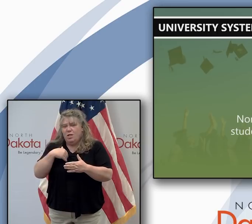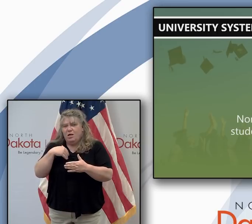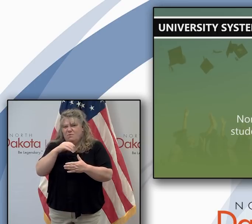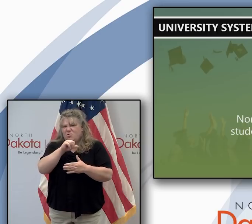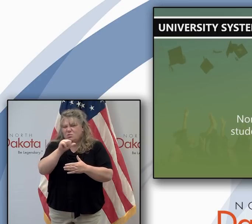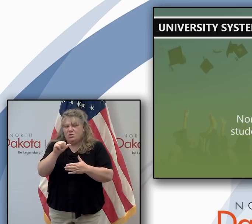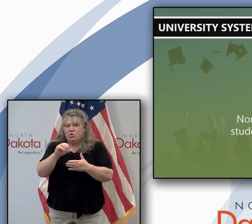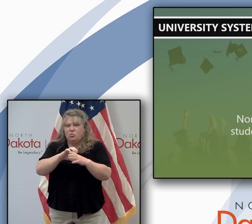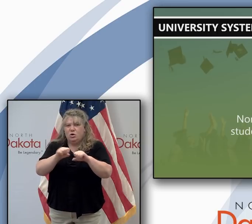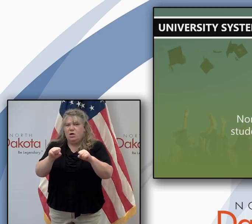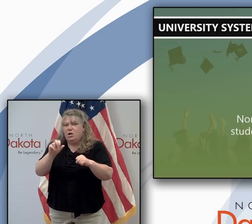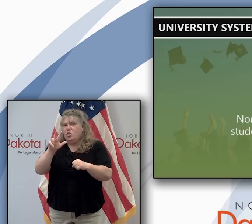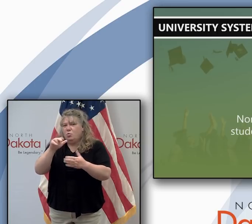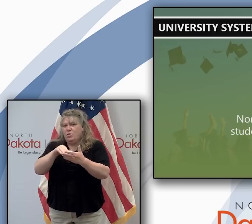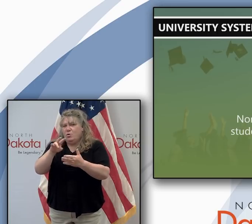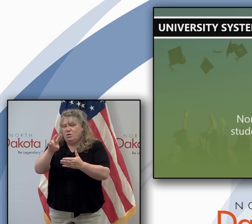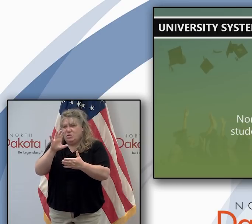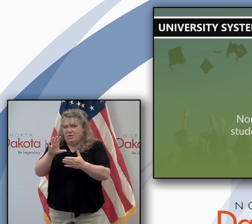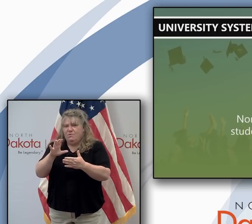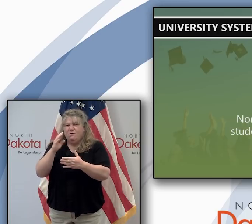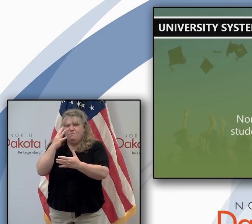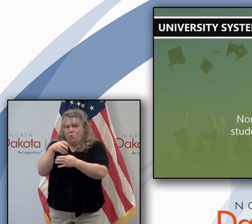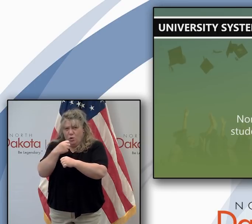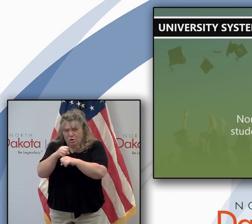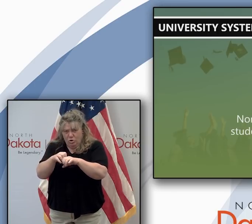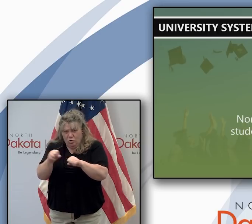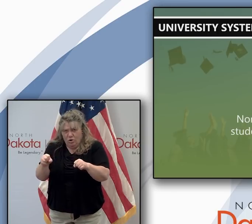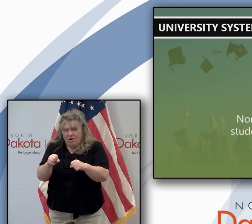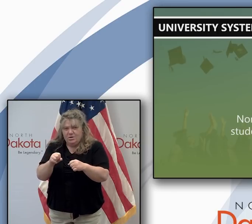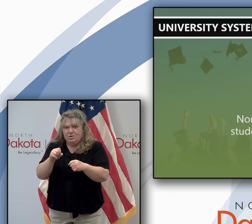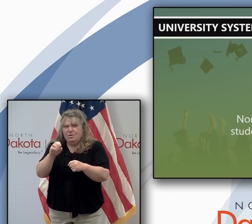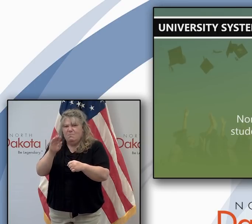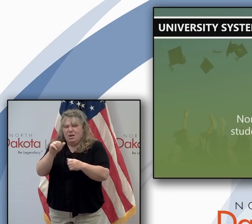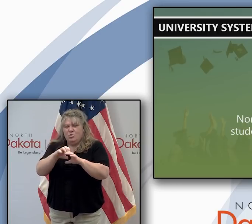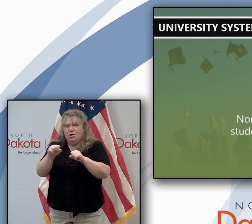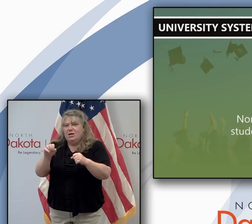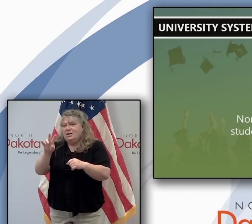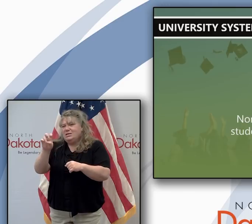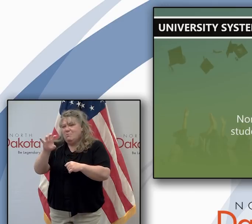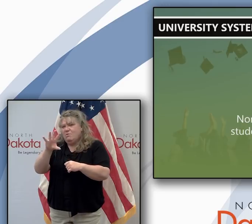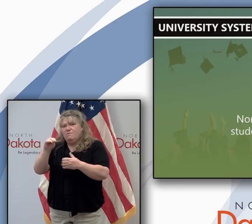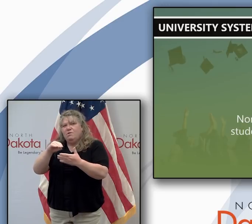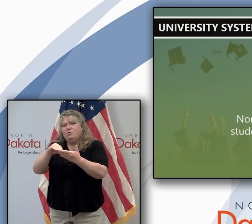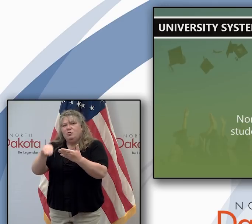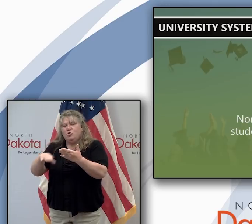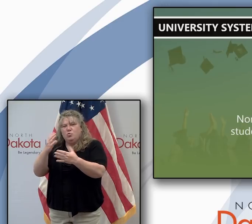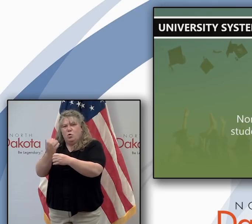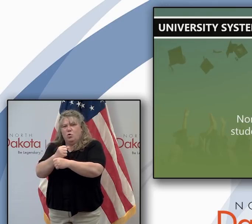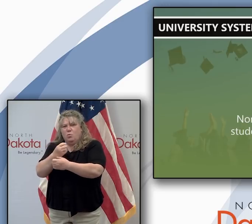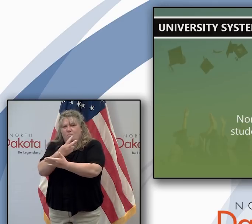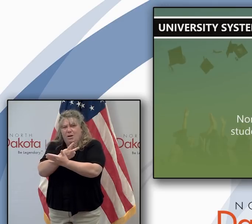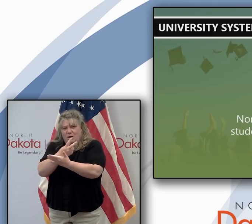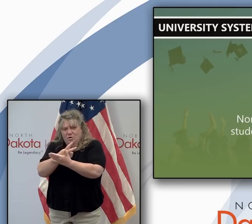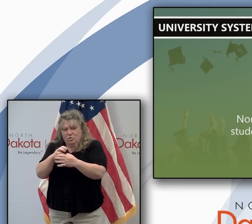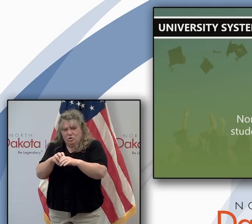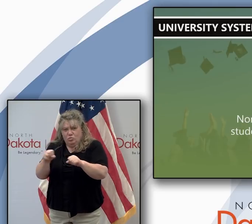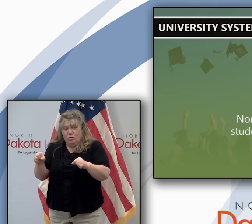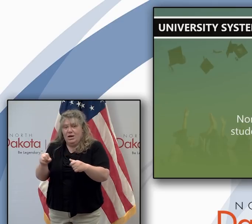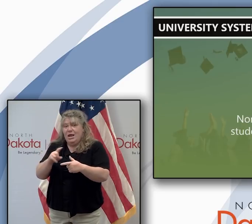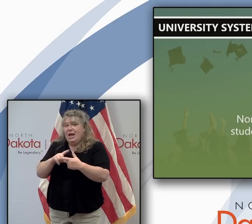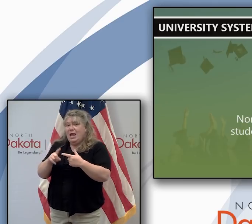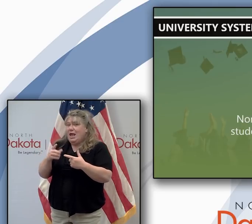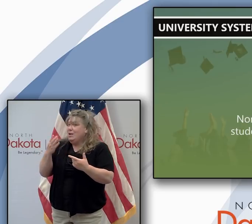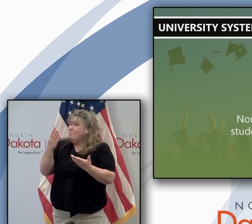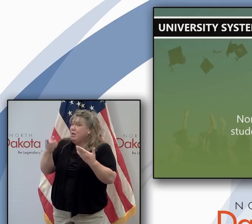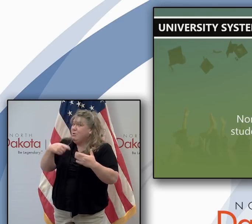degrees. 3,700 students completing their bachelor's degrees. 750 students will complete their master's degrees. And I bet